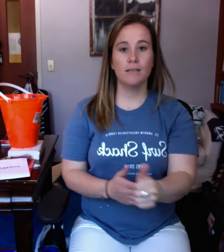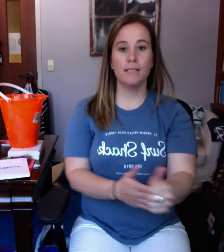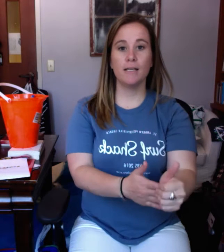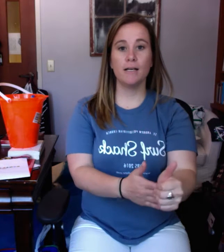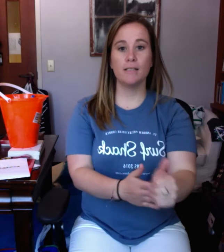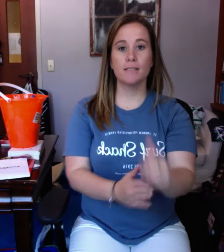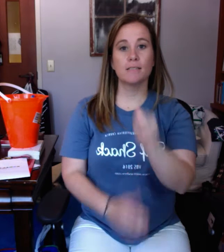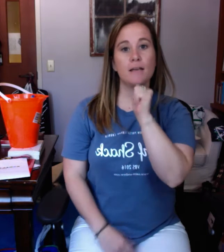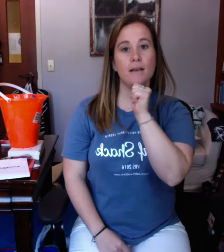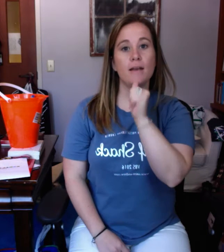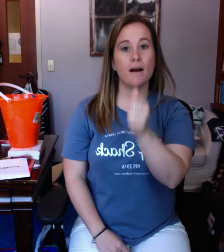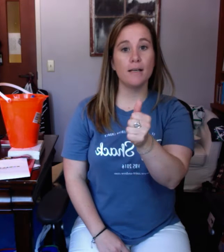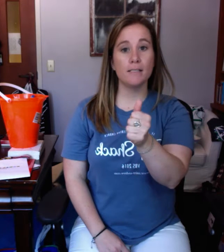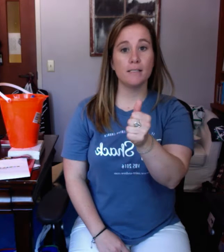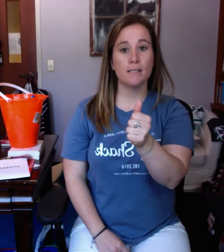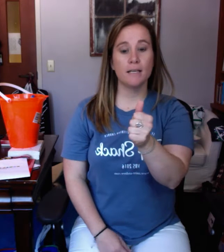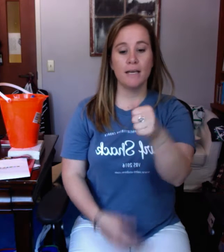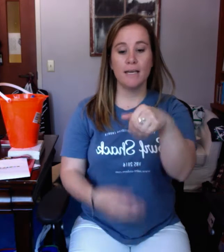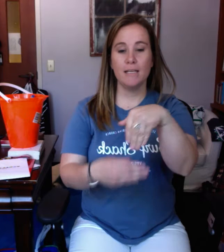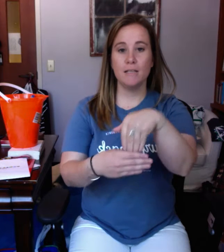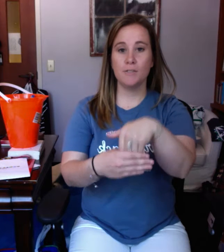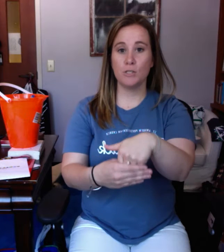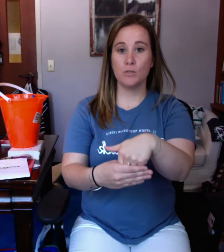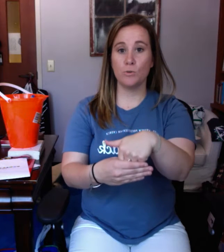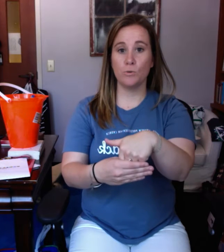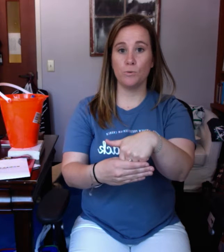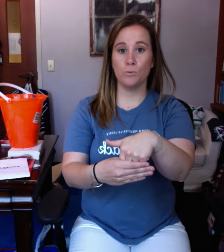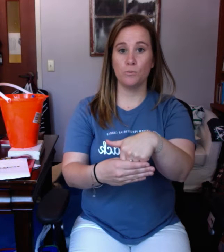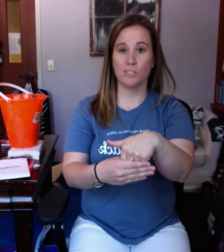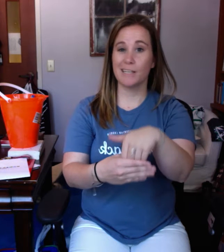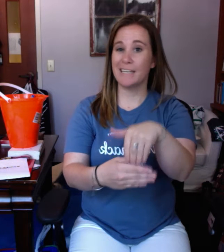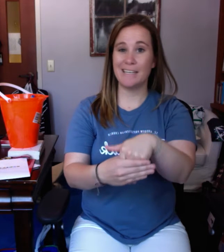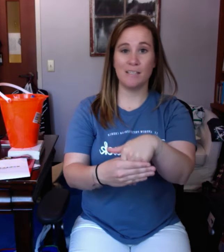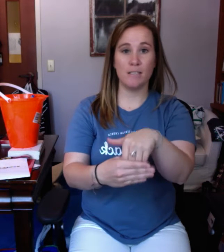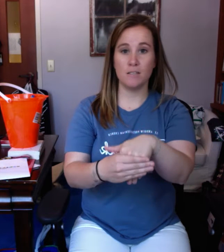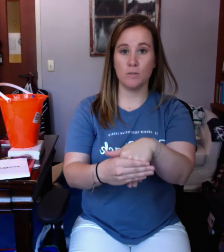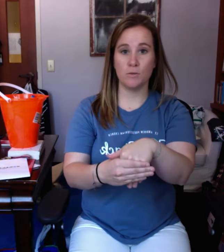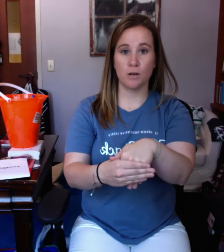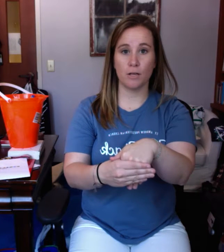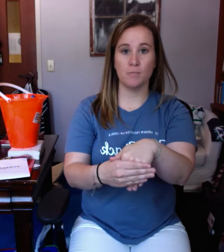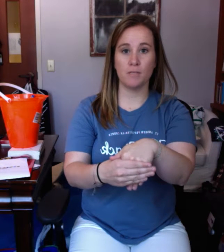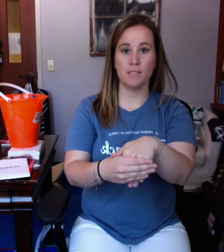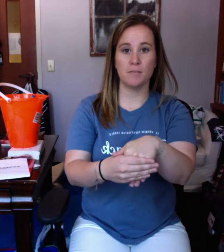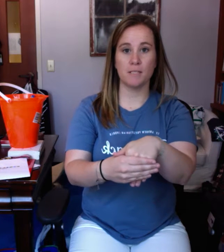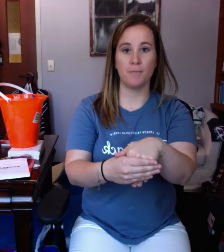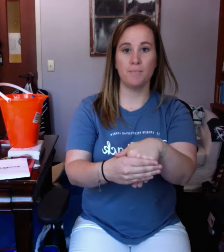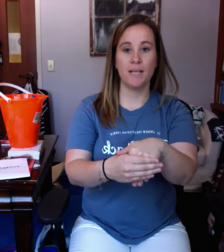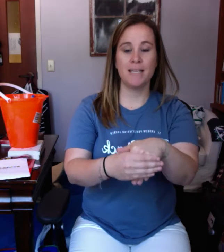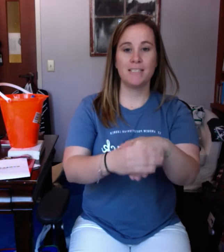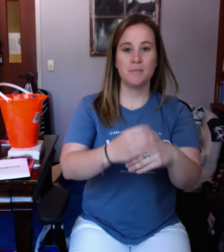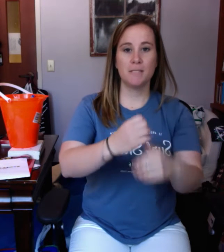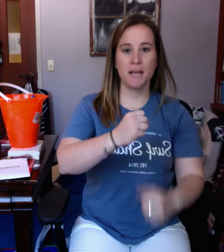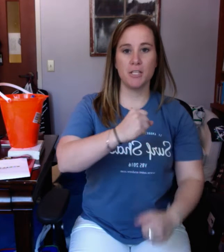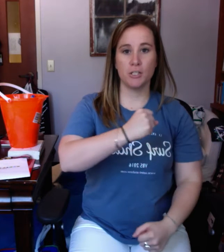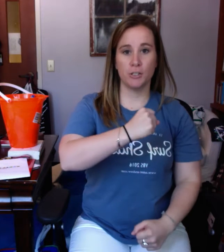Lead us not into, just like in, into, it's all going to be the same sign. Temptation, you're